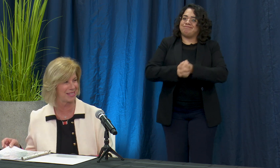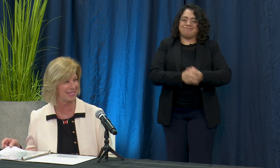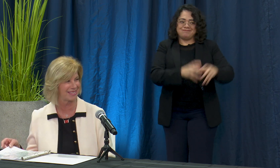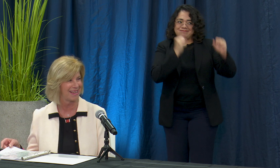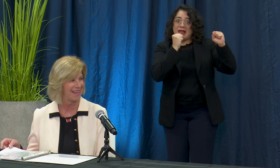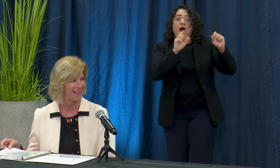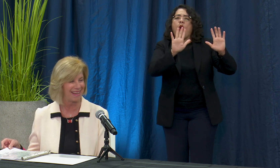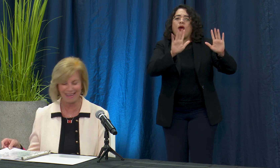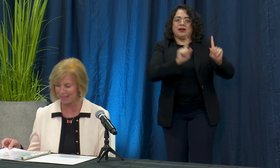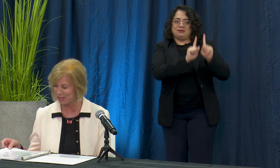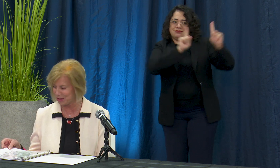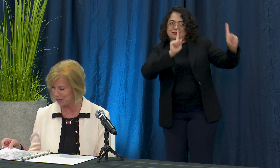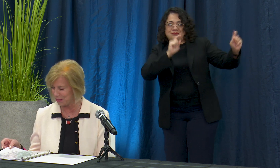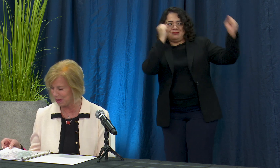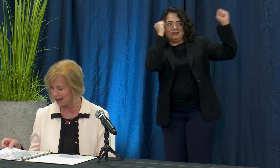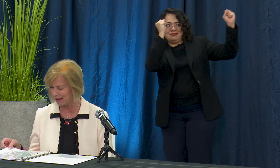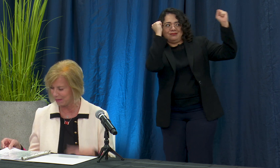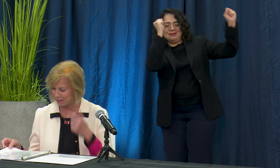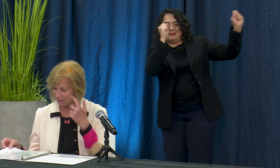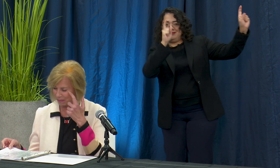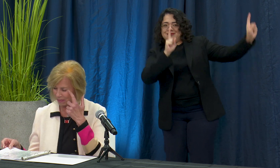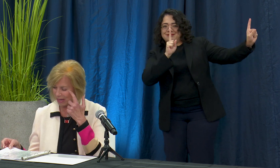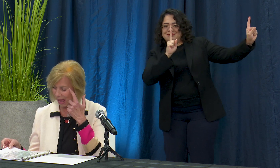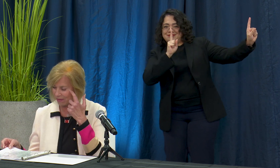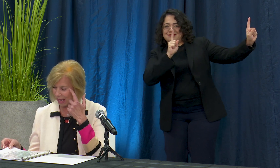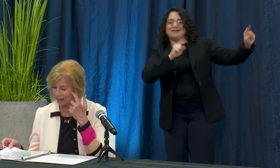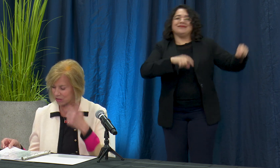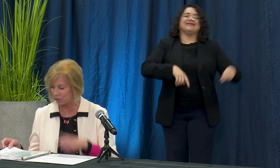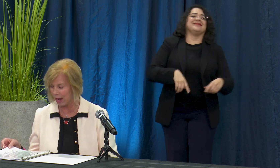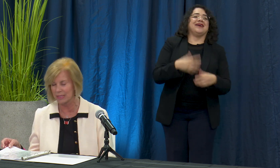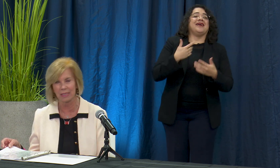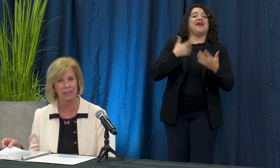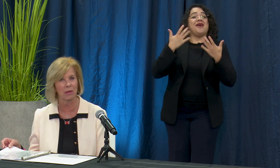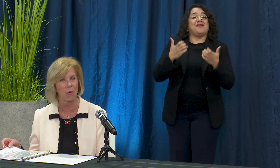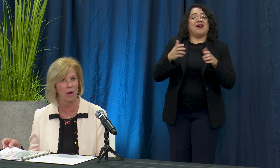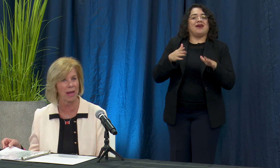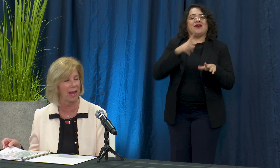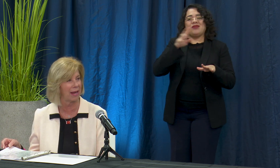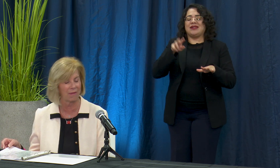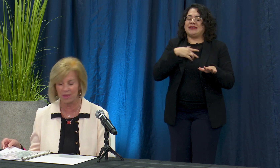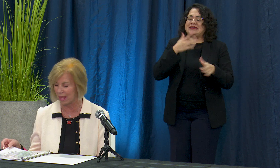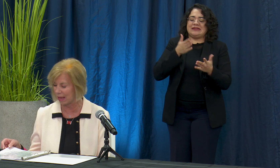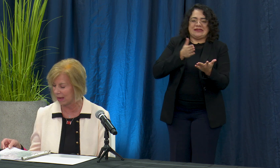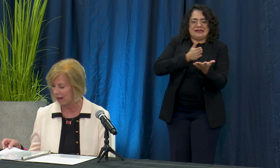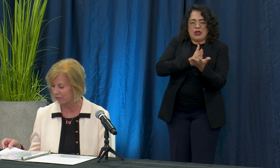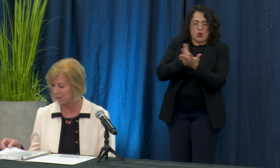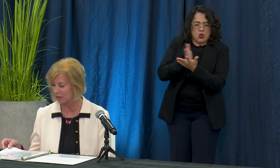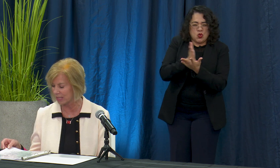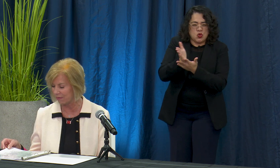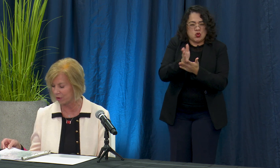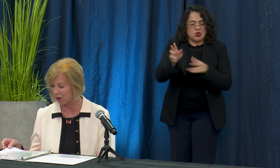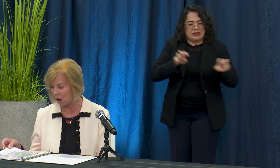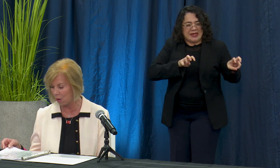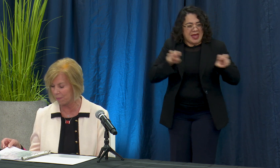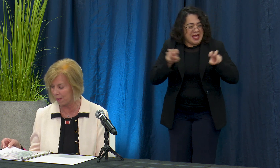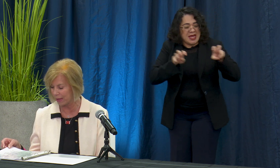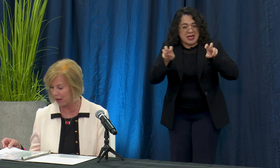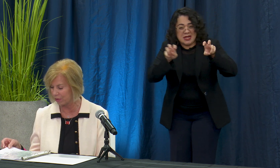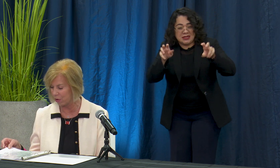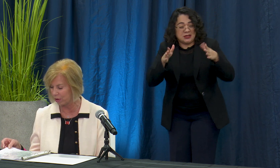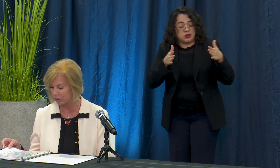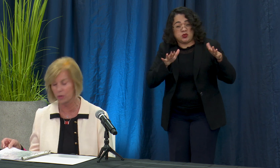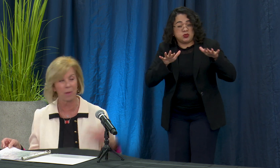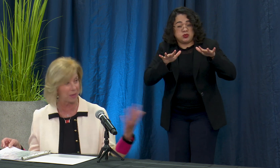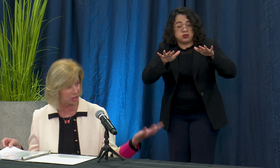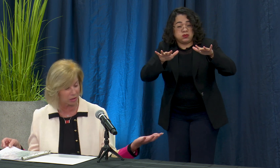our distance to navigate this crisis and coordinate everything from our safer at home public